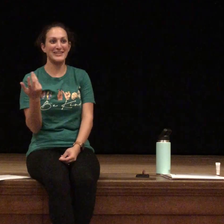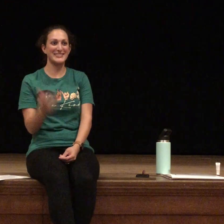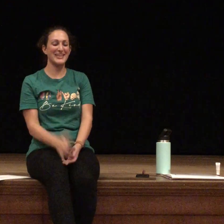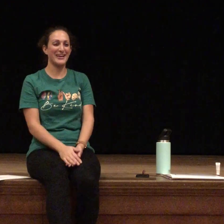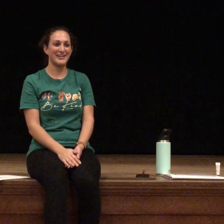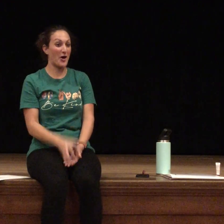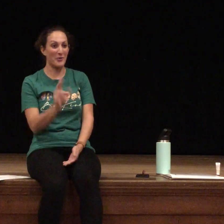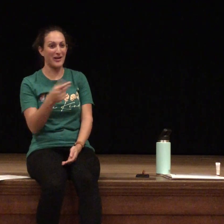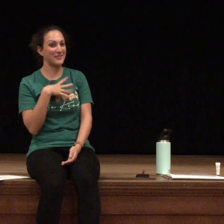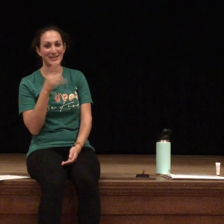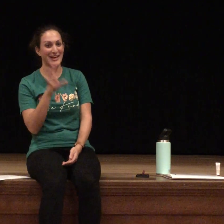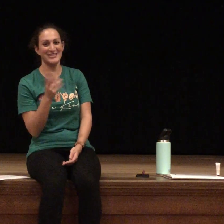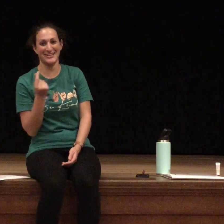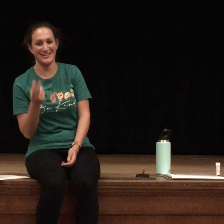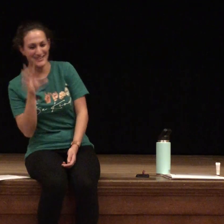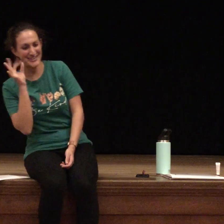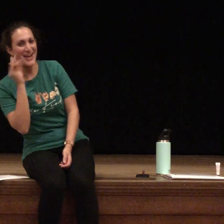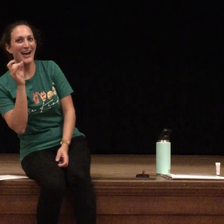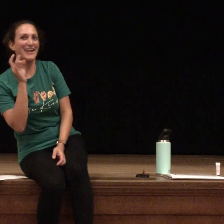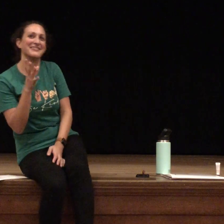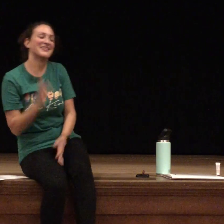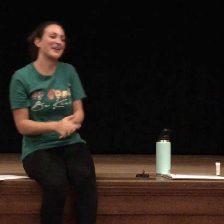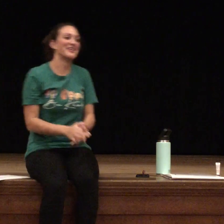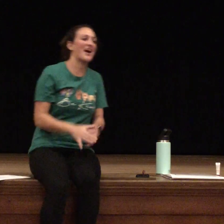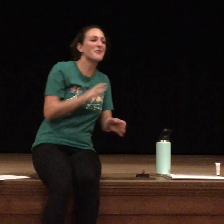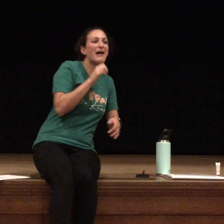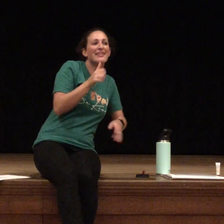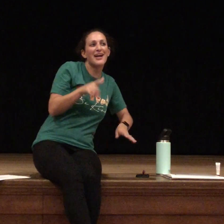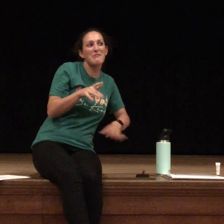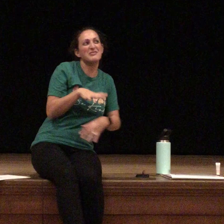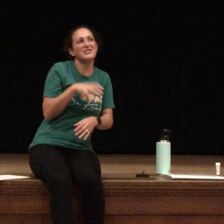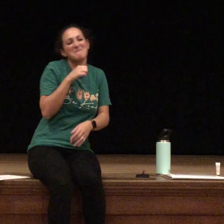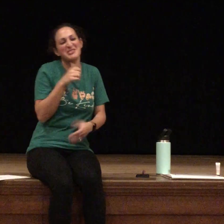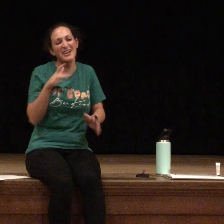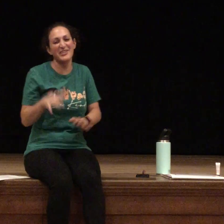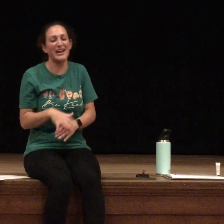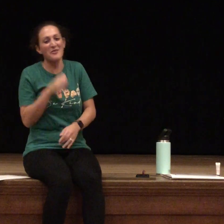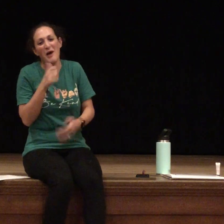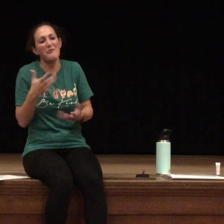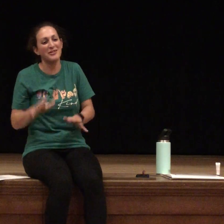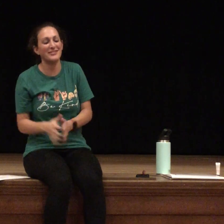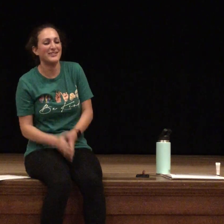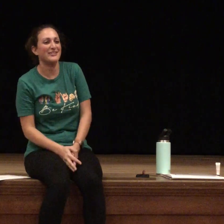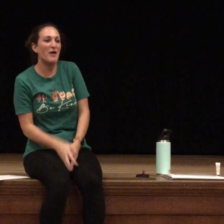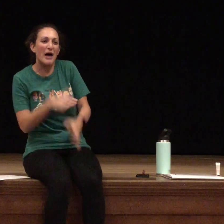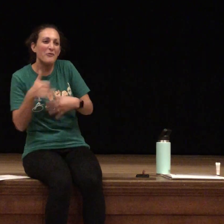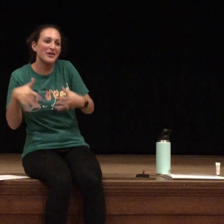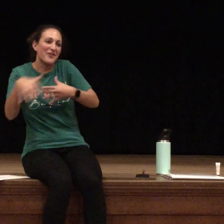a see cat? that. No, I don't like cats. I don't mind them. I'm just not a fan. I don't want one. I'll pet one. I'll